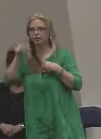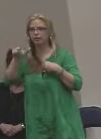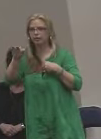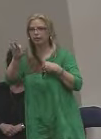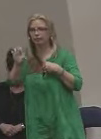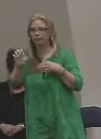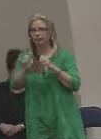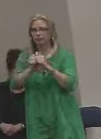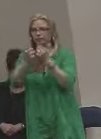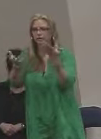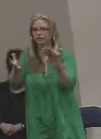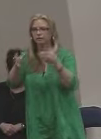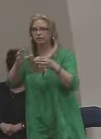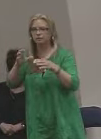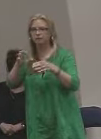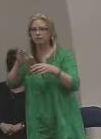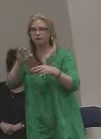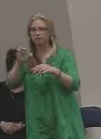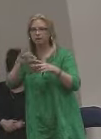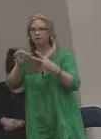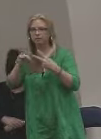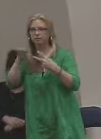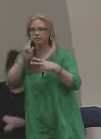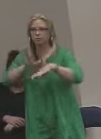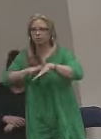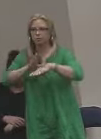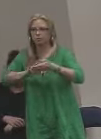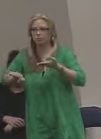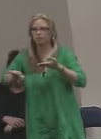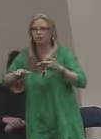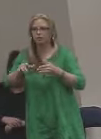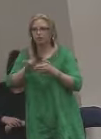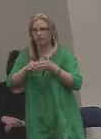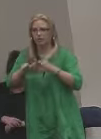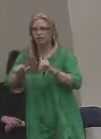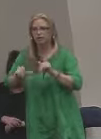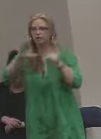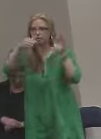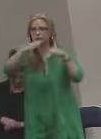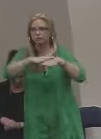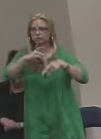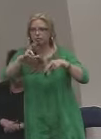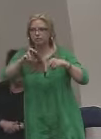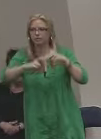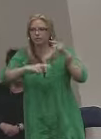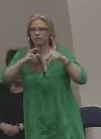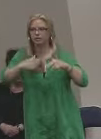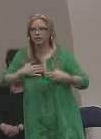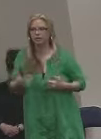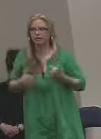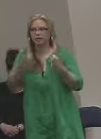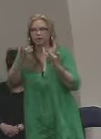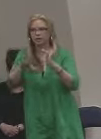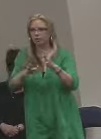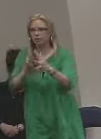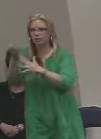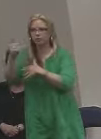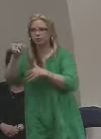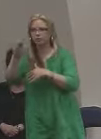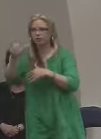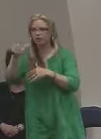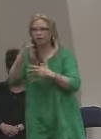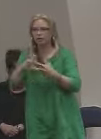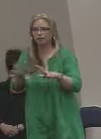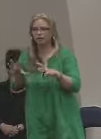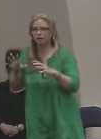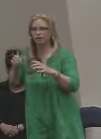for Craig Woods' case. Then I can focus on rebuilding my life. I don't want to go through the trial because I don't want to relive